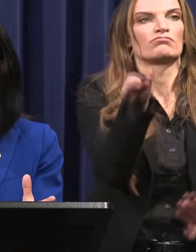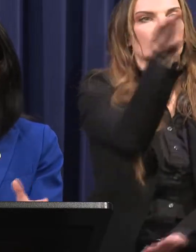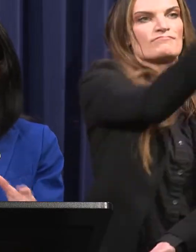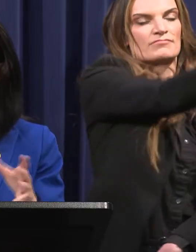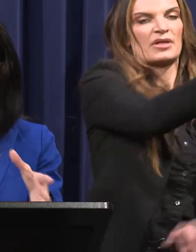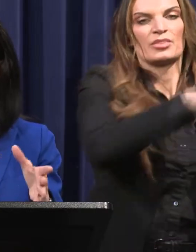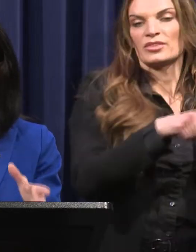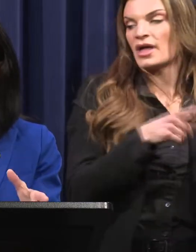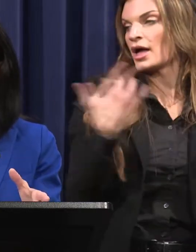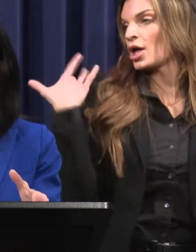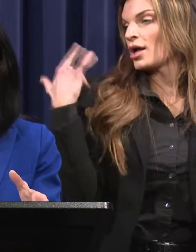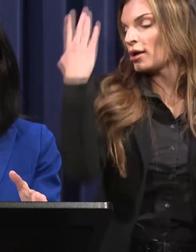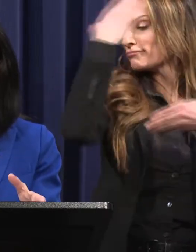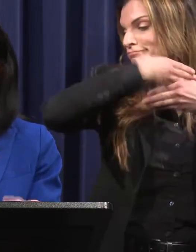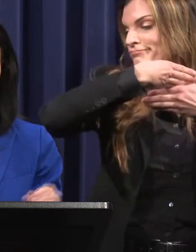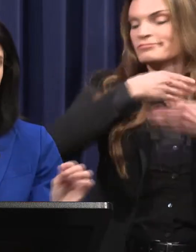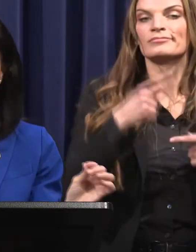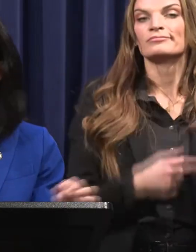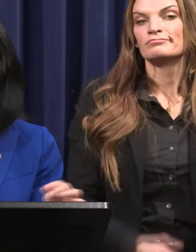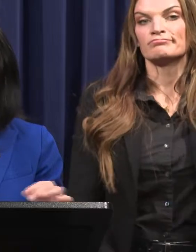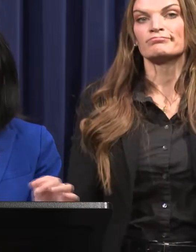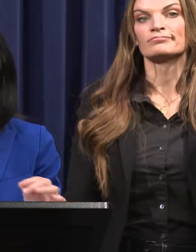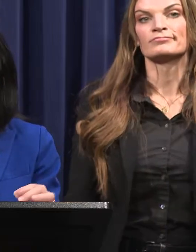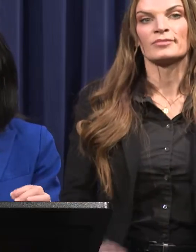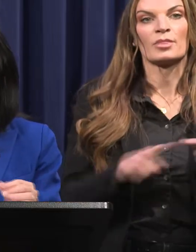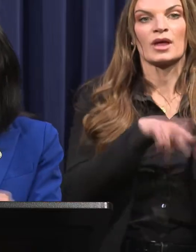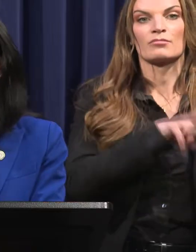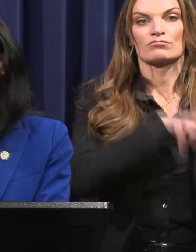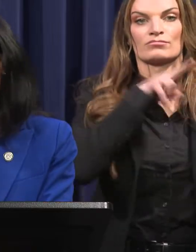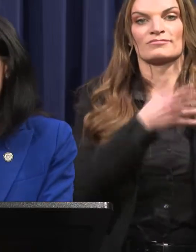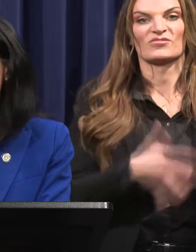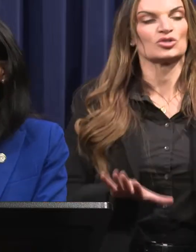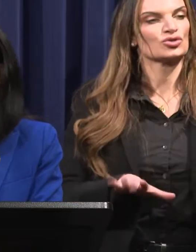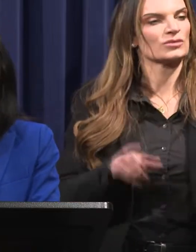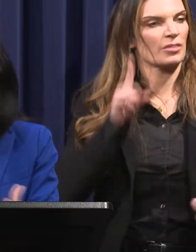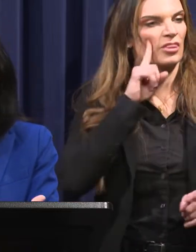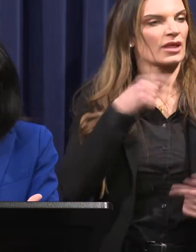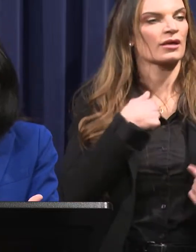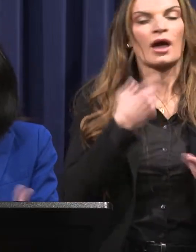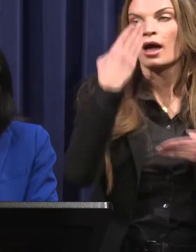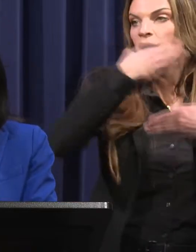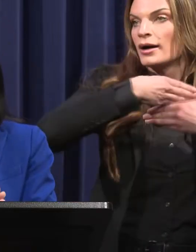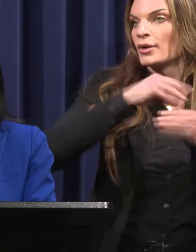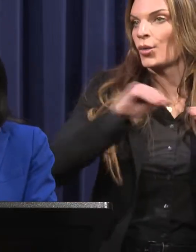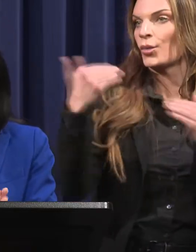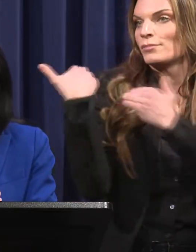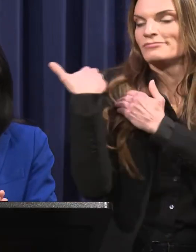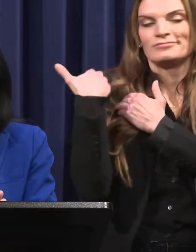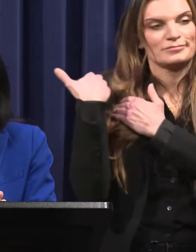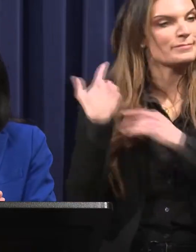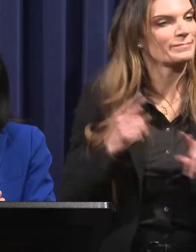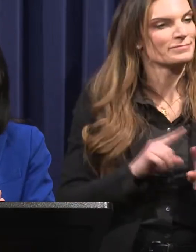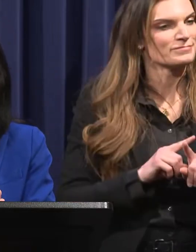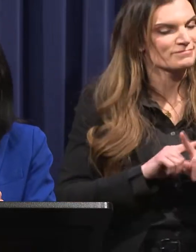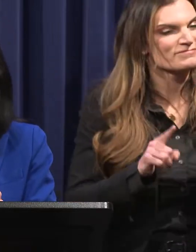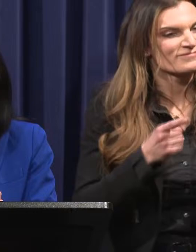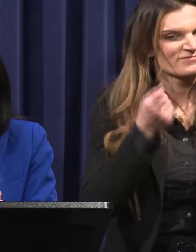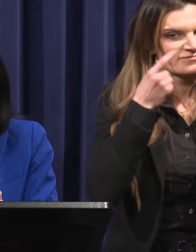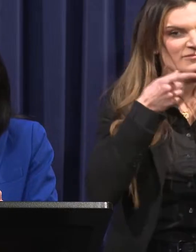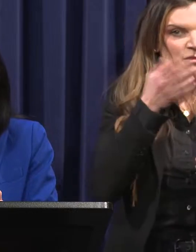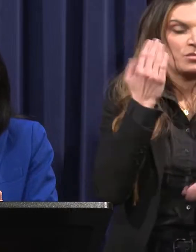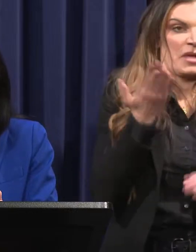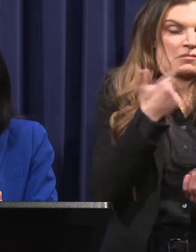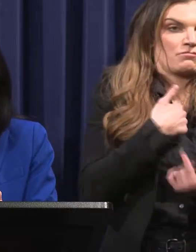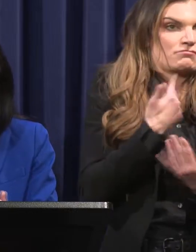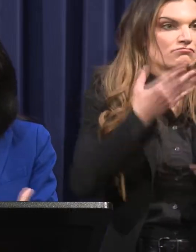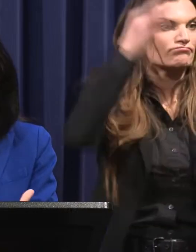every once in a while, somebody will bring you a document, and you'll sign off on it. And a lot of times these are people who, they don't have any particular